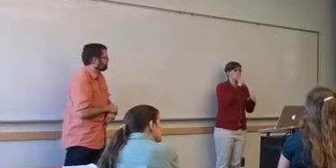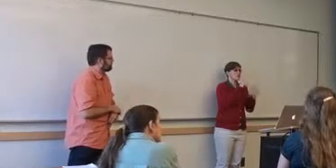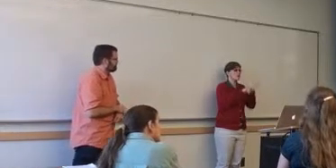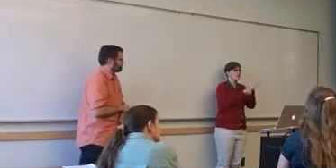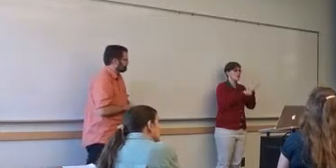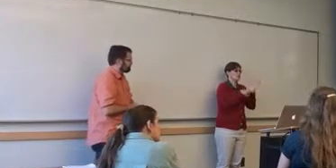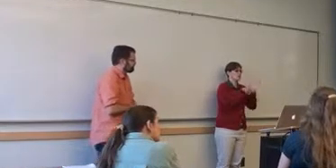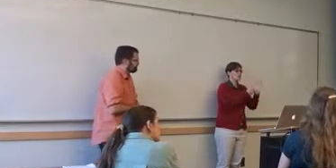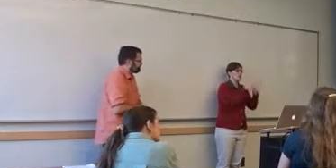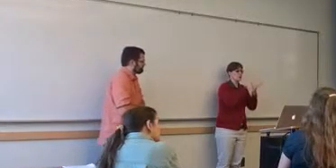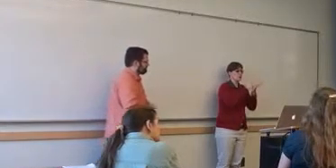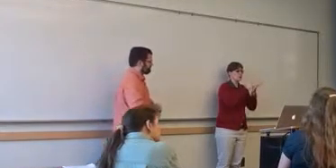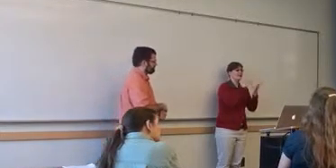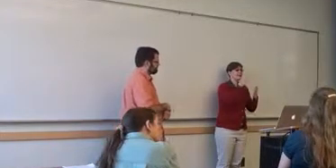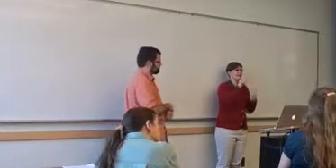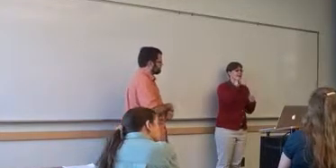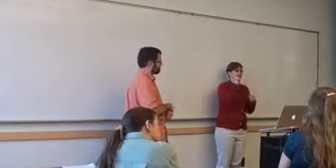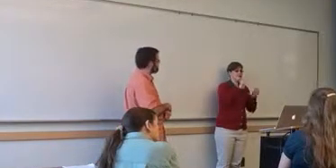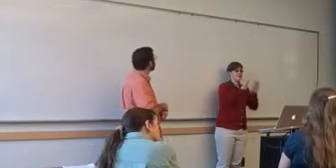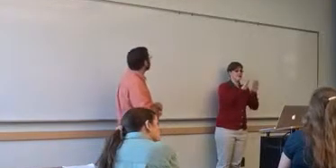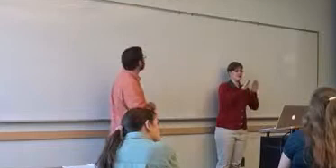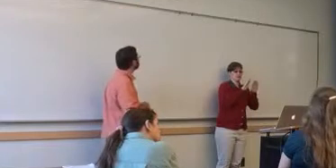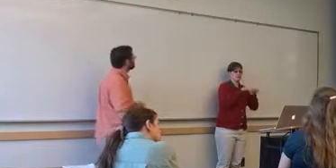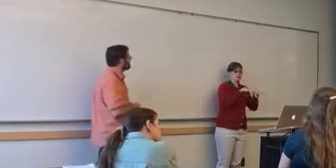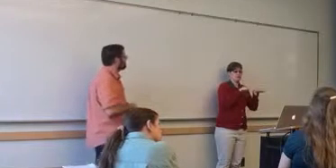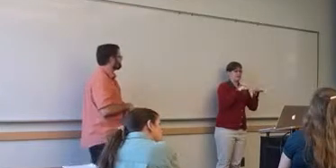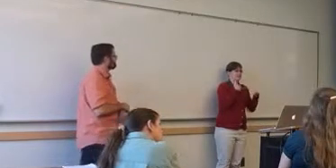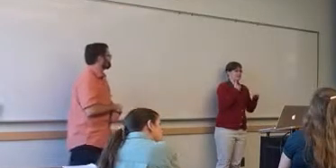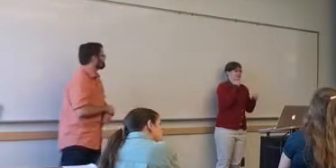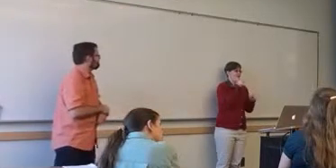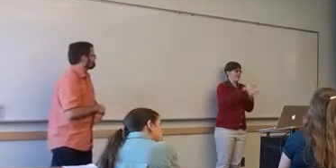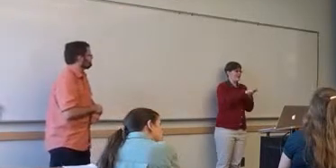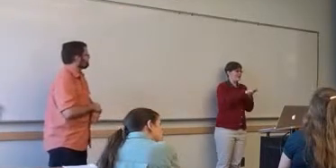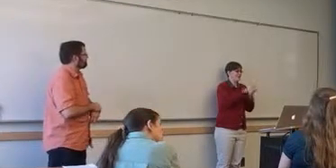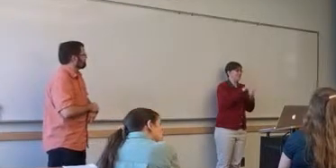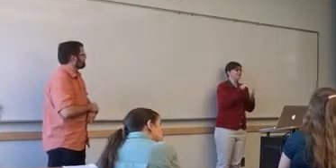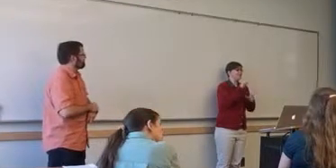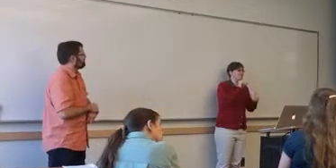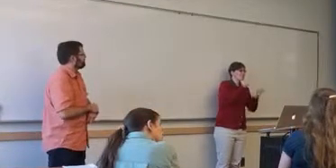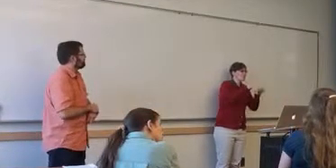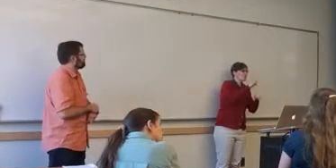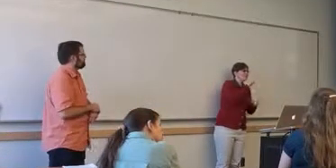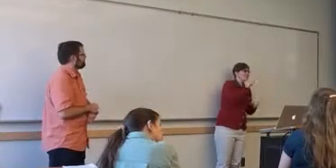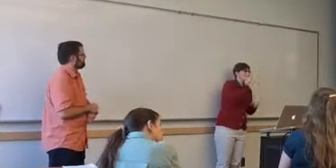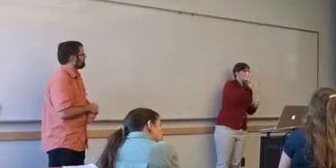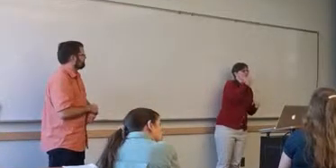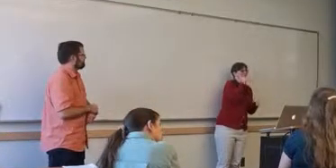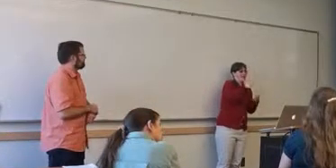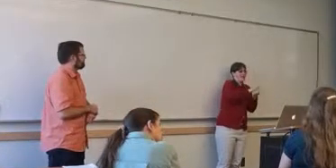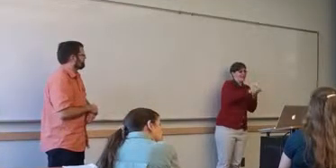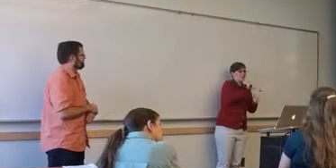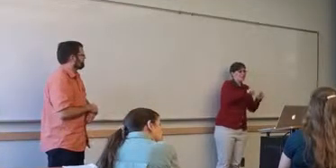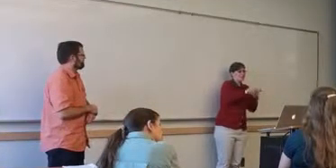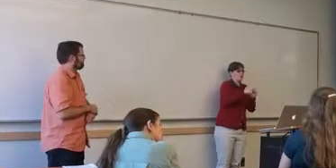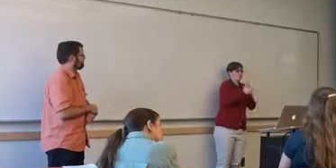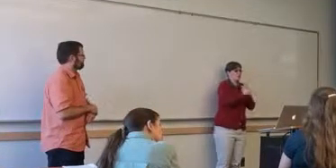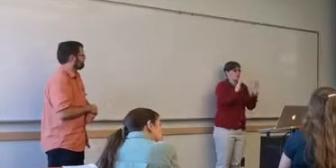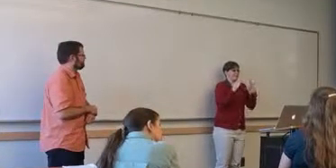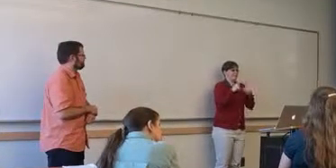Deaf children that have deaf parents are have historically have better academic scores